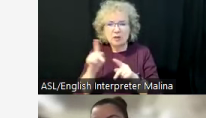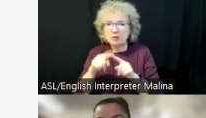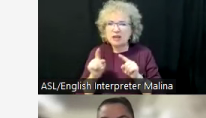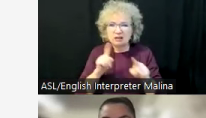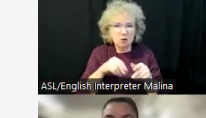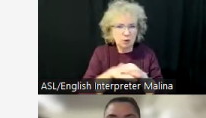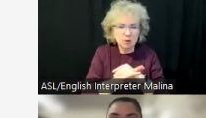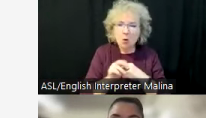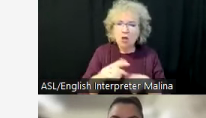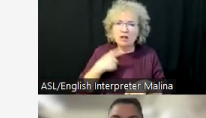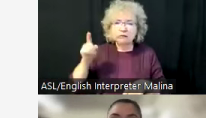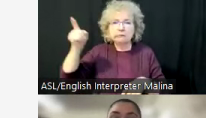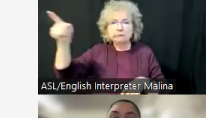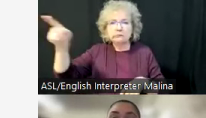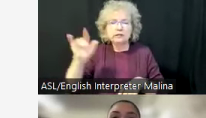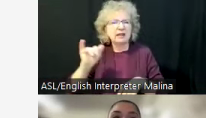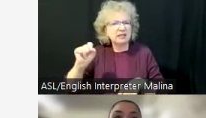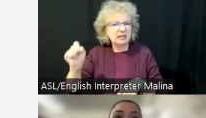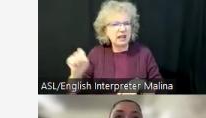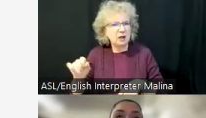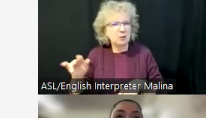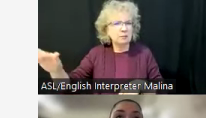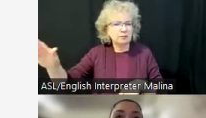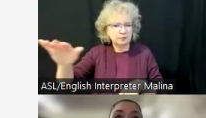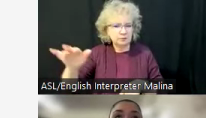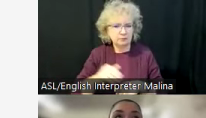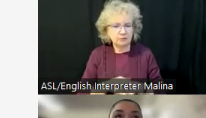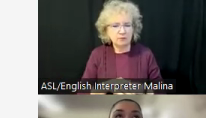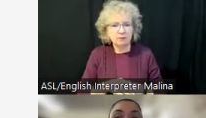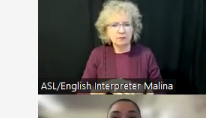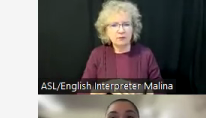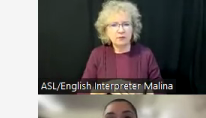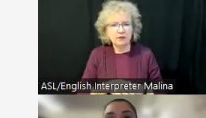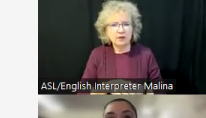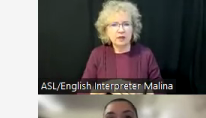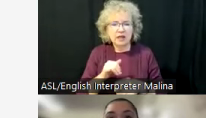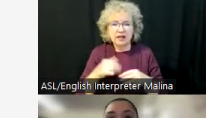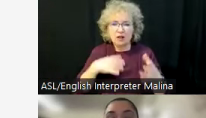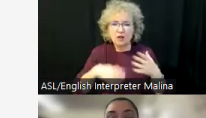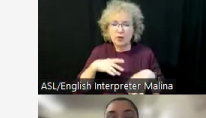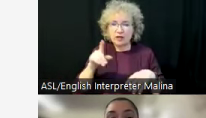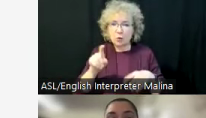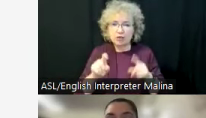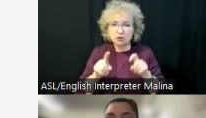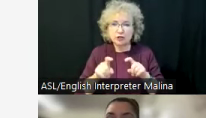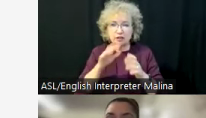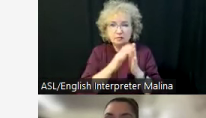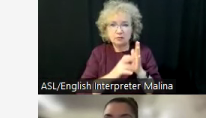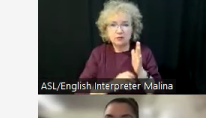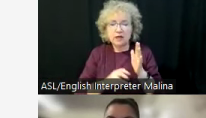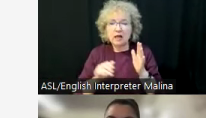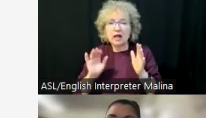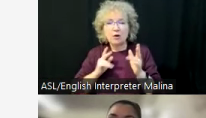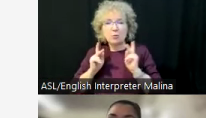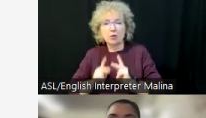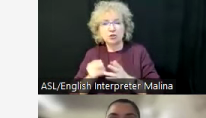in Salem and places like that, where with this clothing questionnaire, our personal shoppers will pick